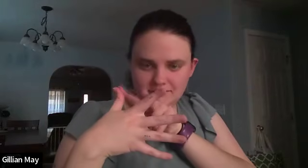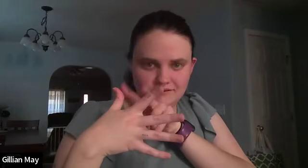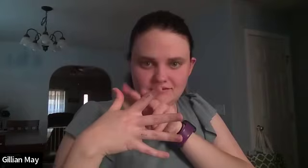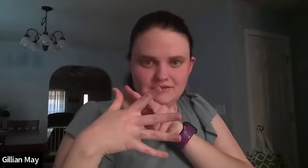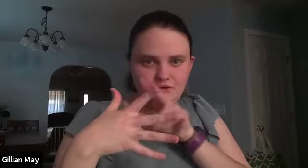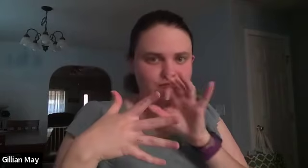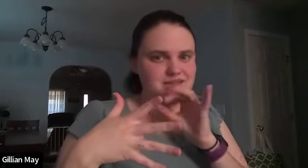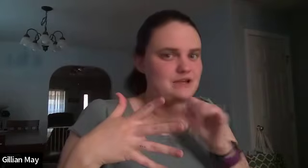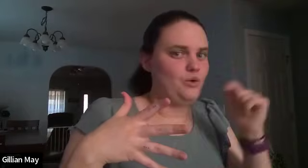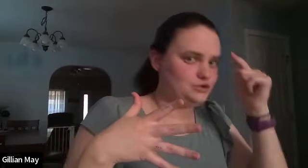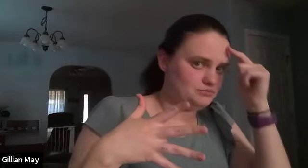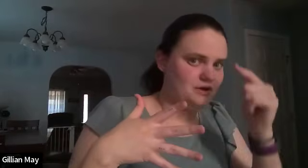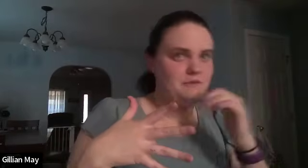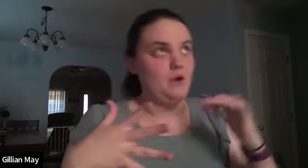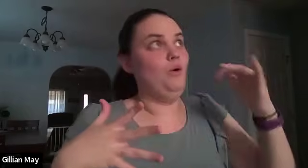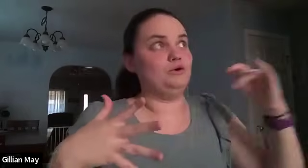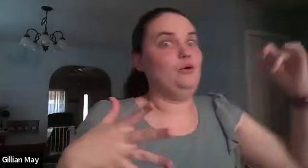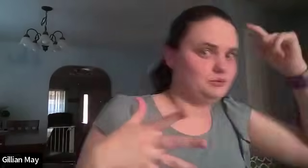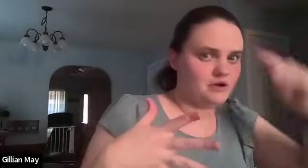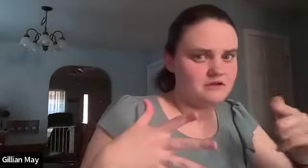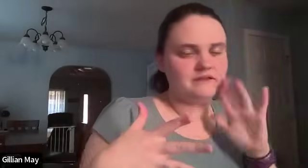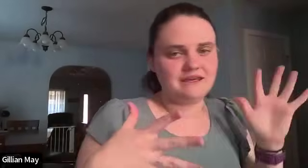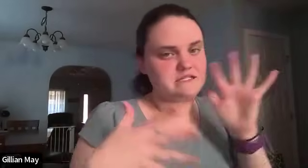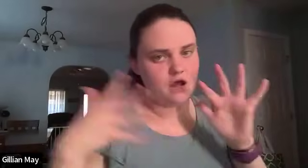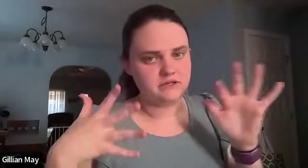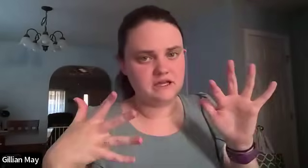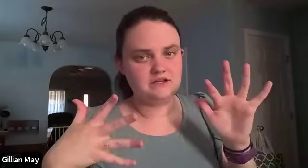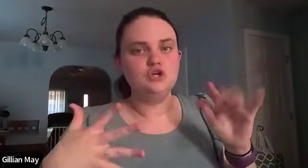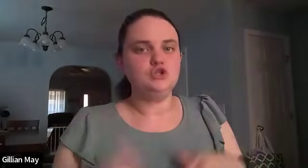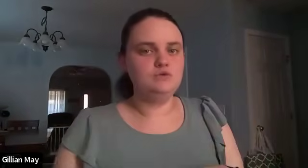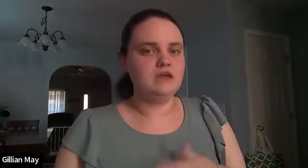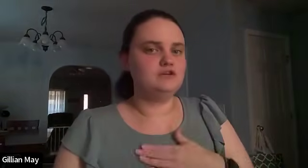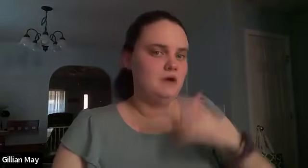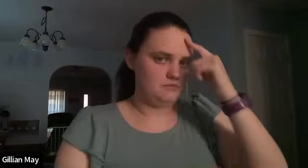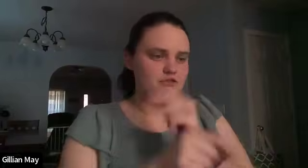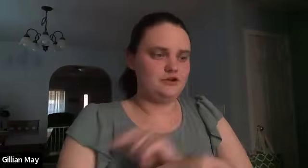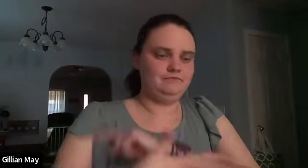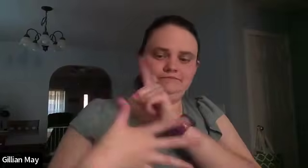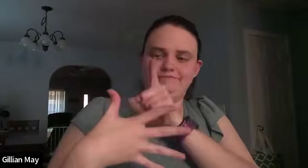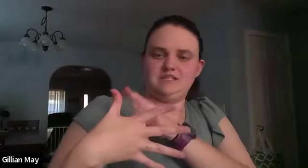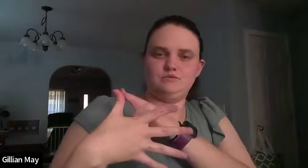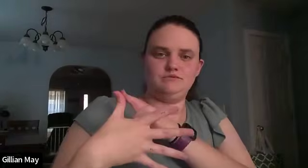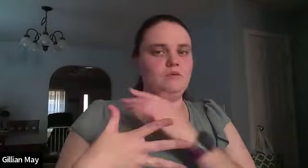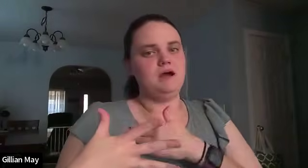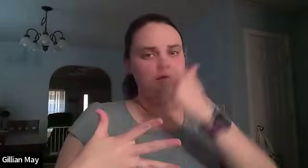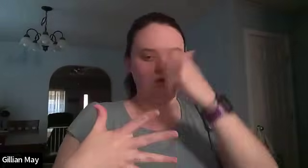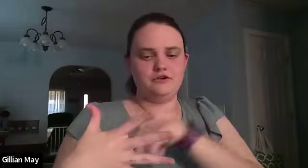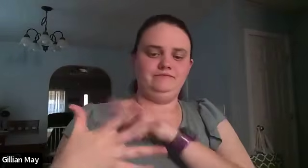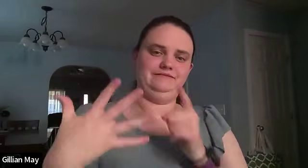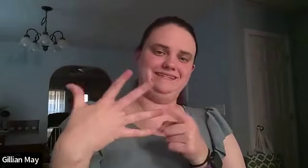like, you can't really say older brother, my older brother, like it gets complicated. You can do my brother, this one, or my brother,